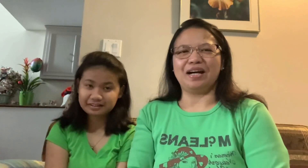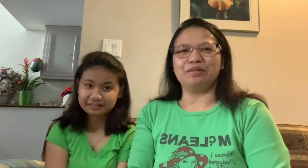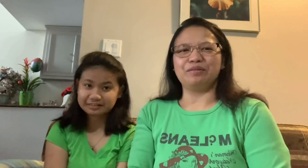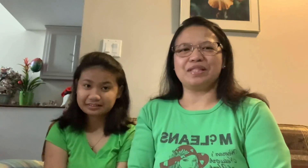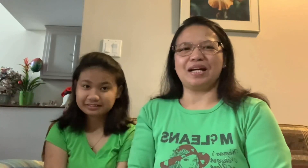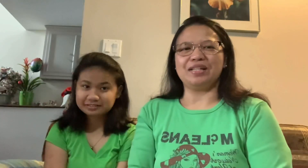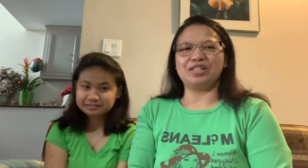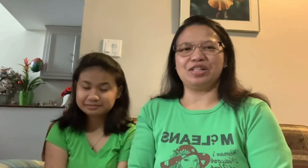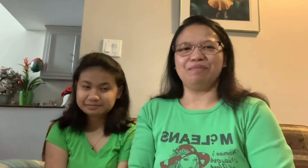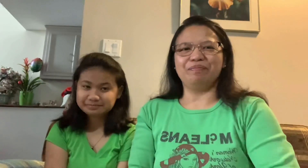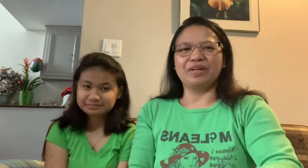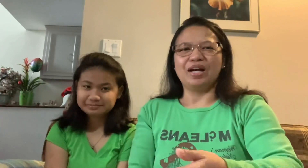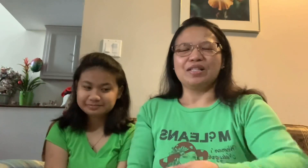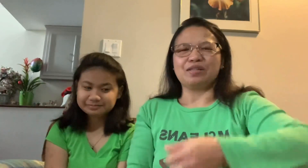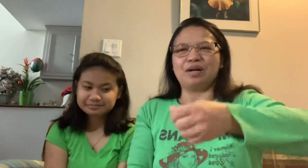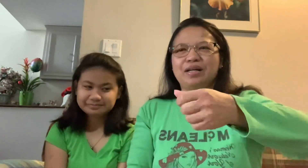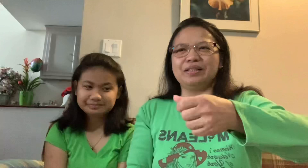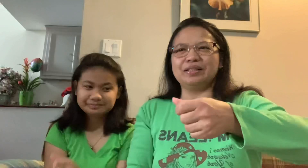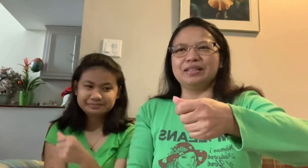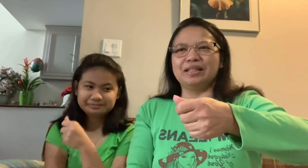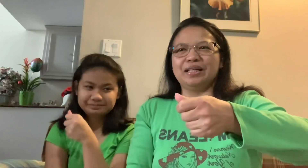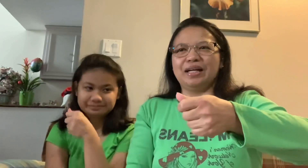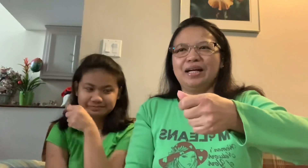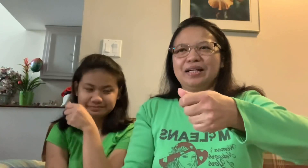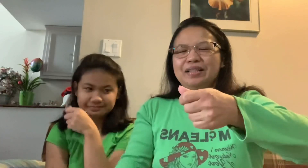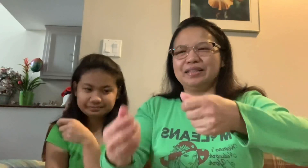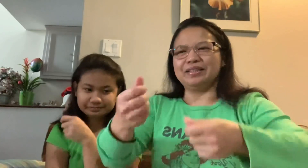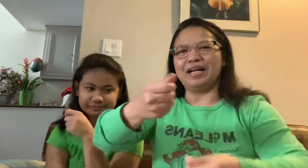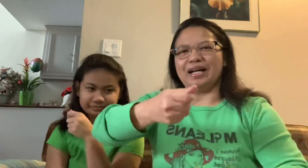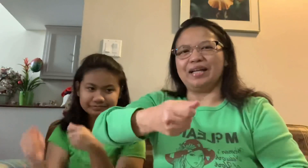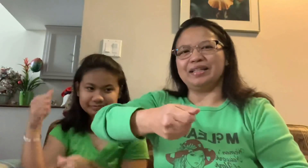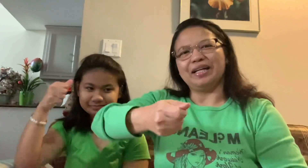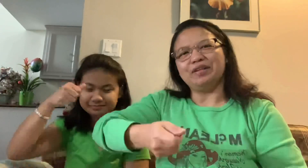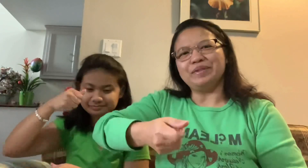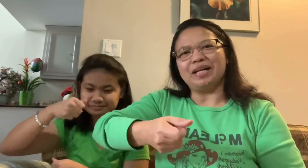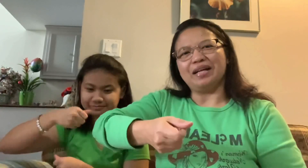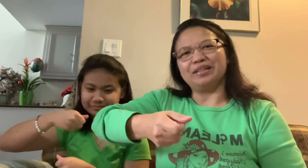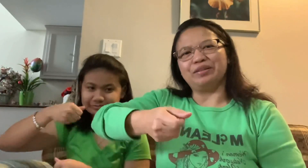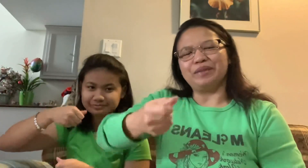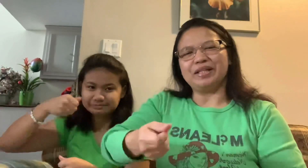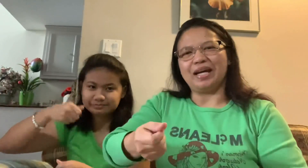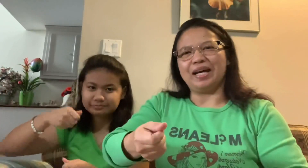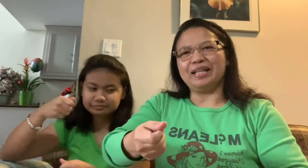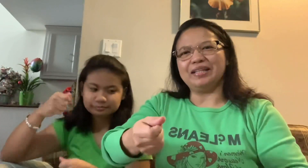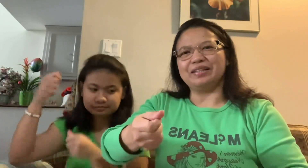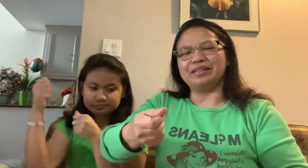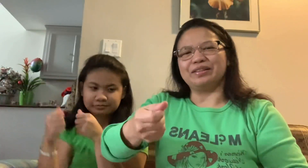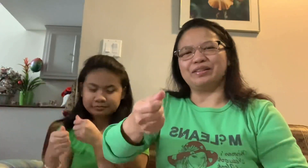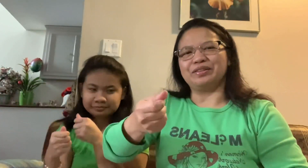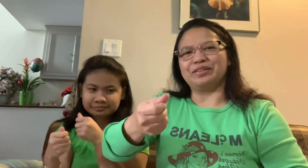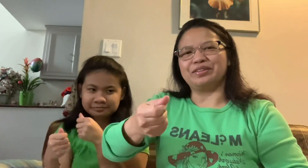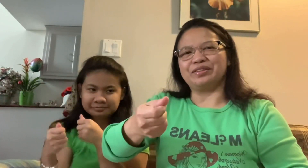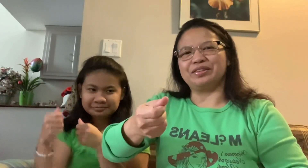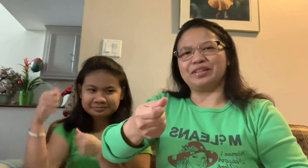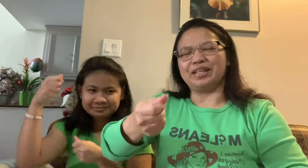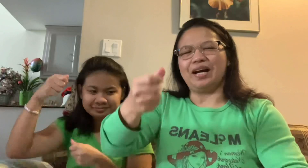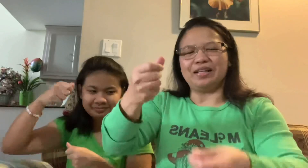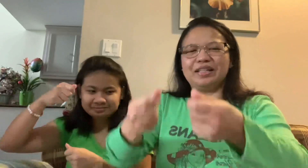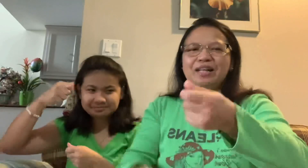do we sign sheep? So our dominant hand, or yeah, our